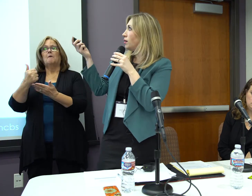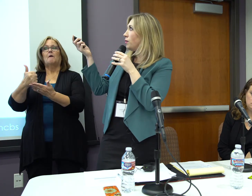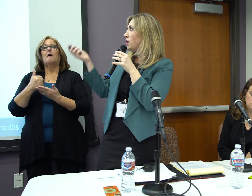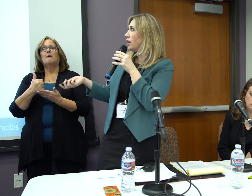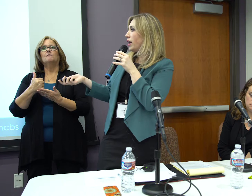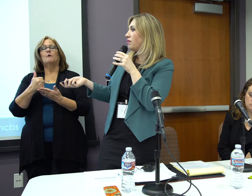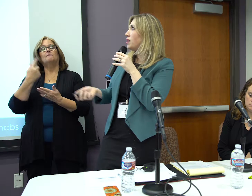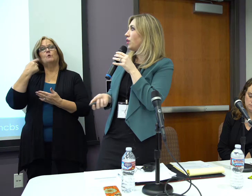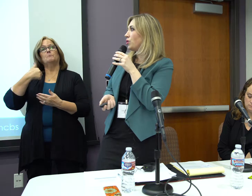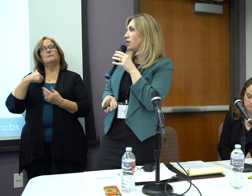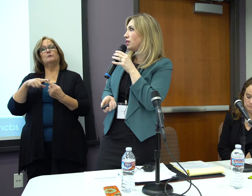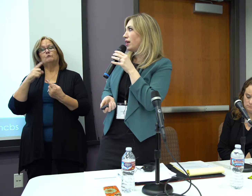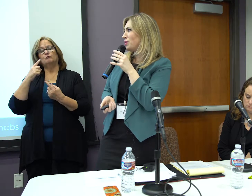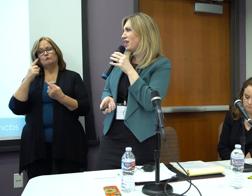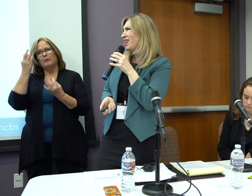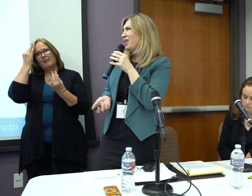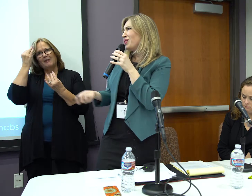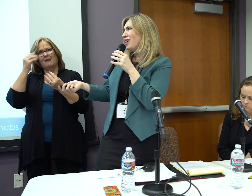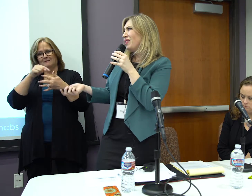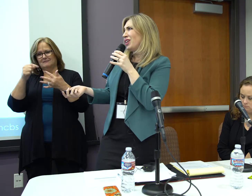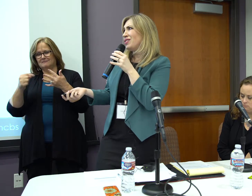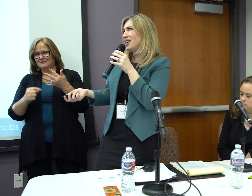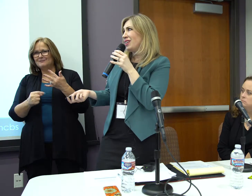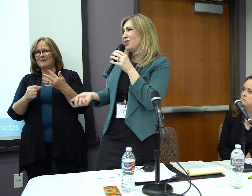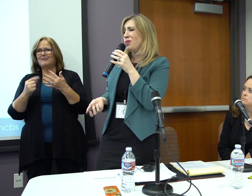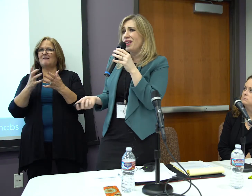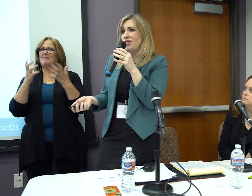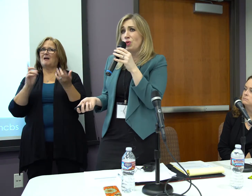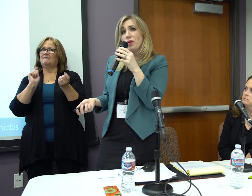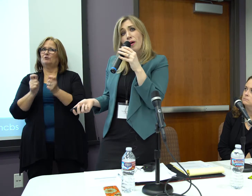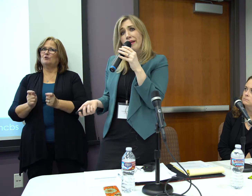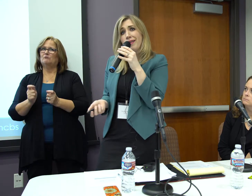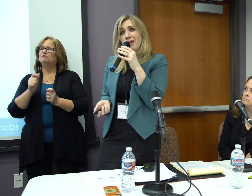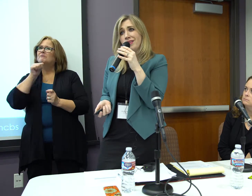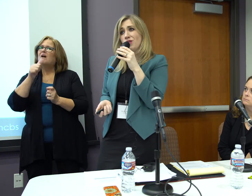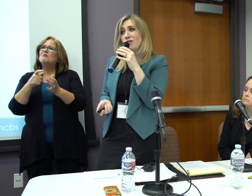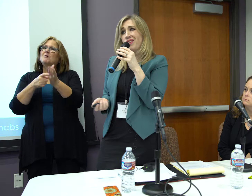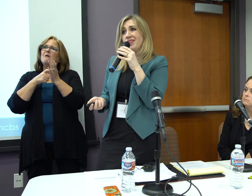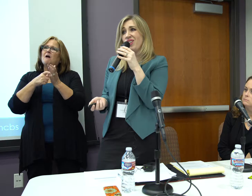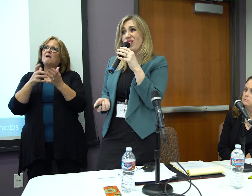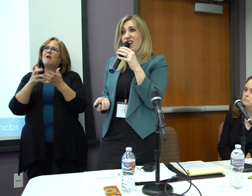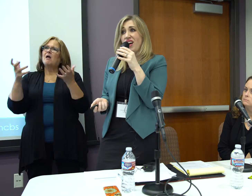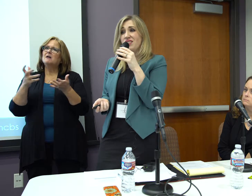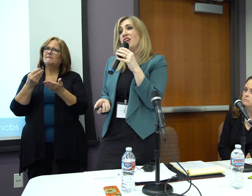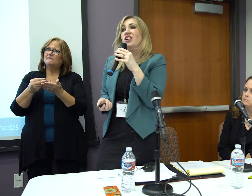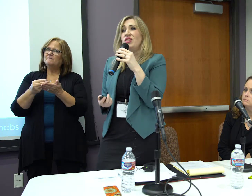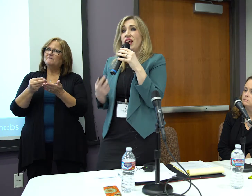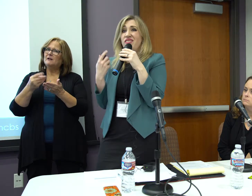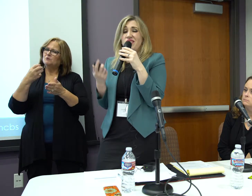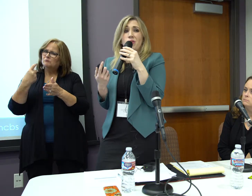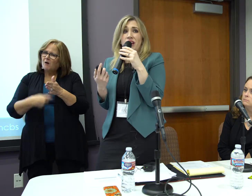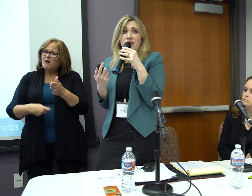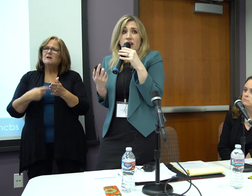for me in kind of thinking through these slides was that there's a lot of changes that I don't think do require a lot of additional funding or costs,